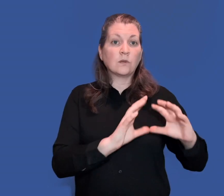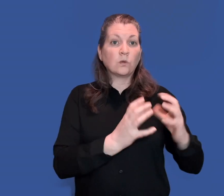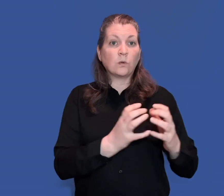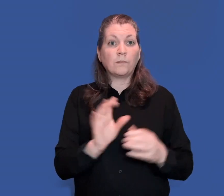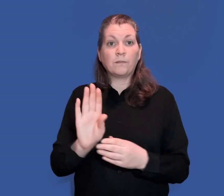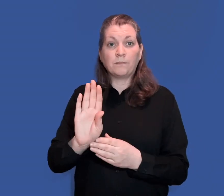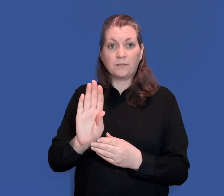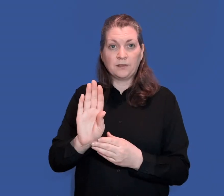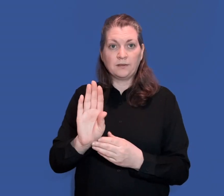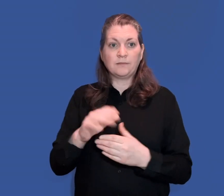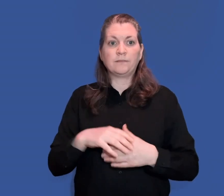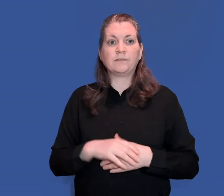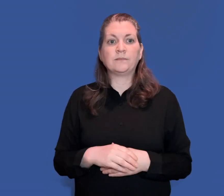is for $33 million.